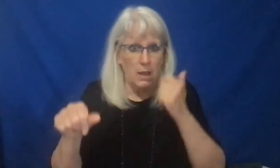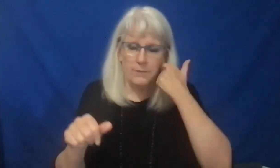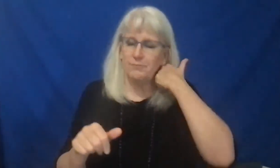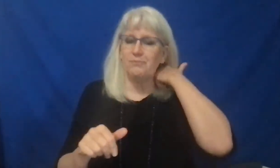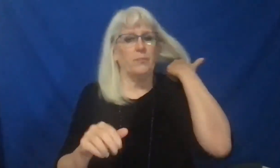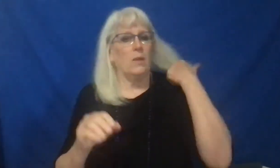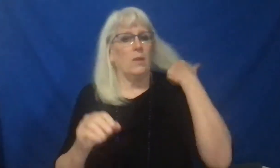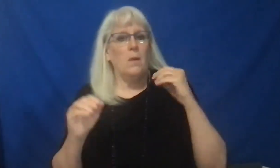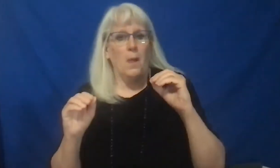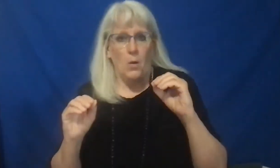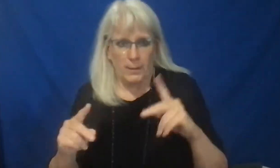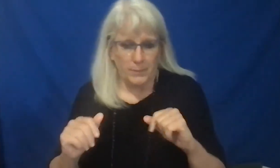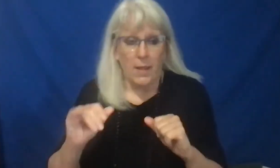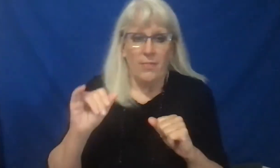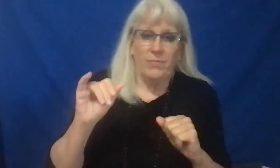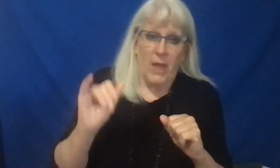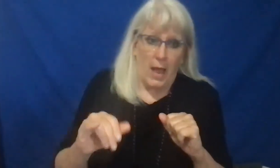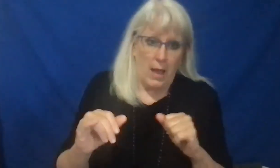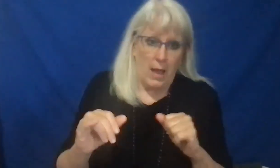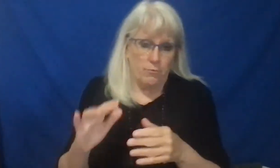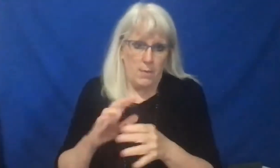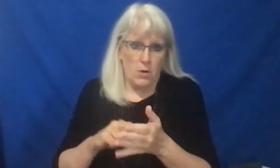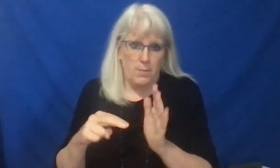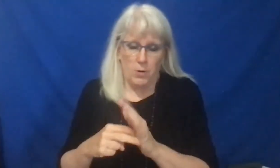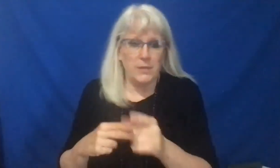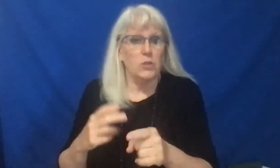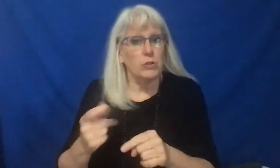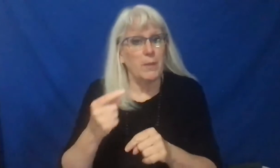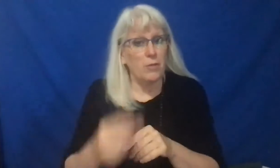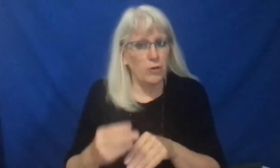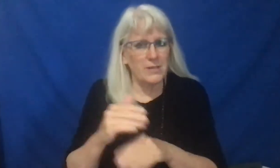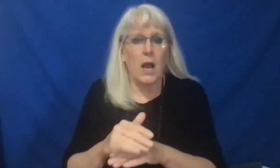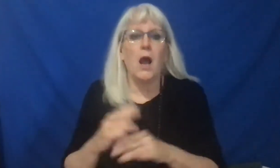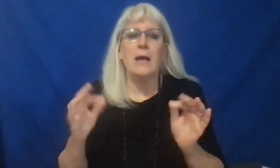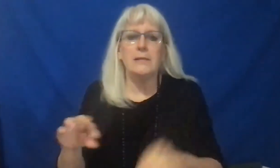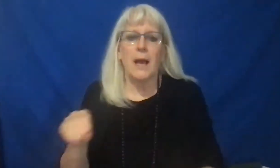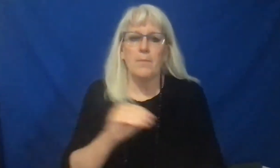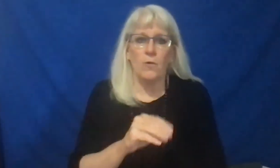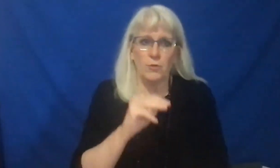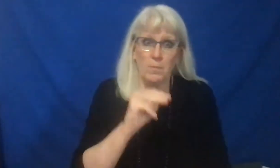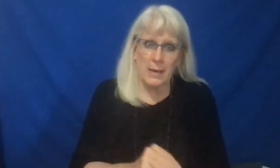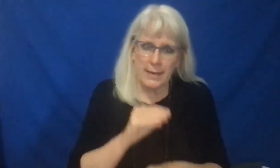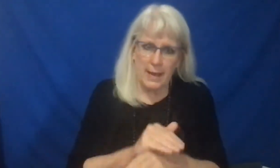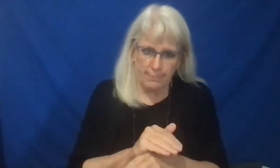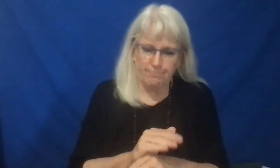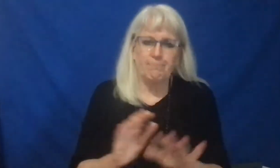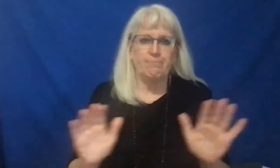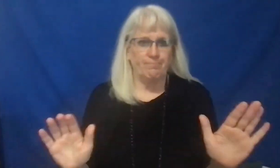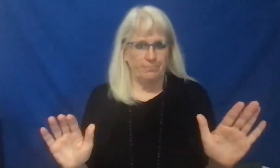early on at Primary Purpose is we moved from Thursday nights to Monday nights. And so it created this unique experience where, all